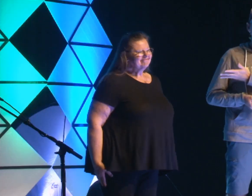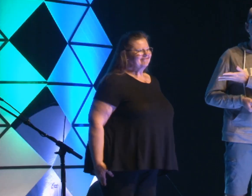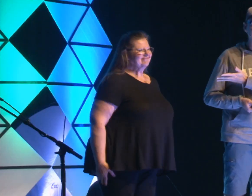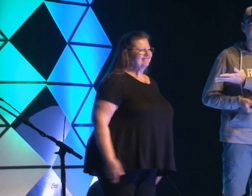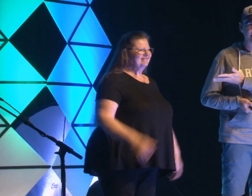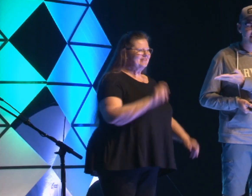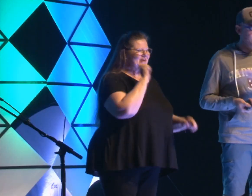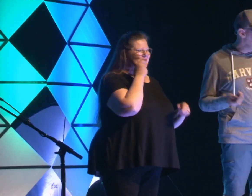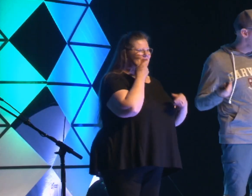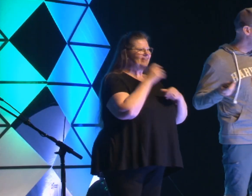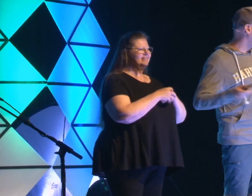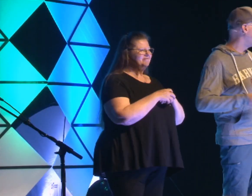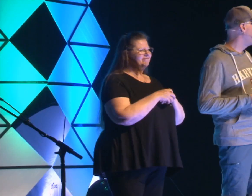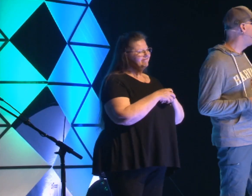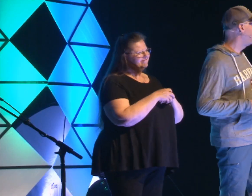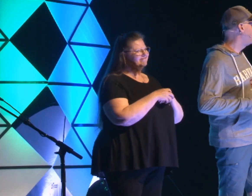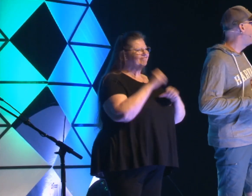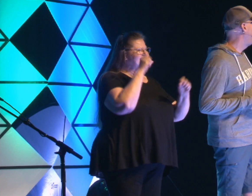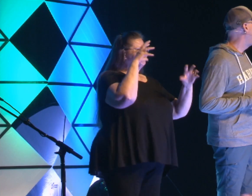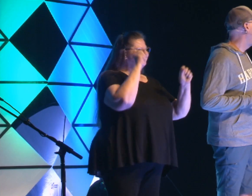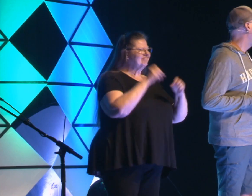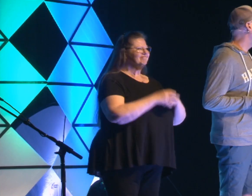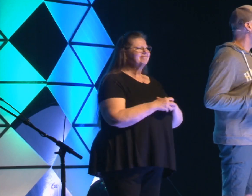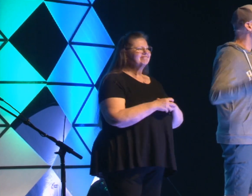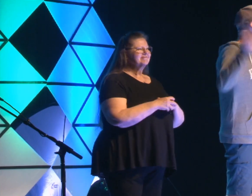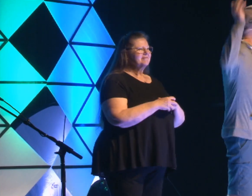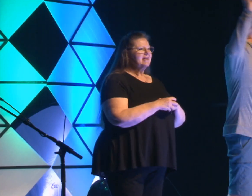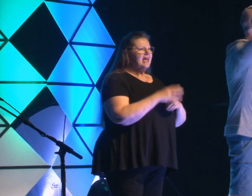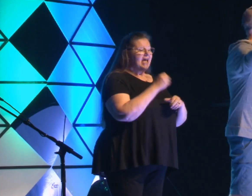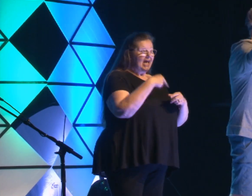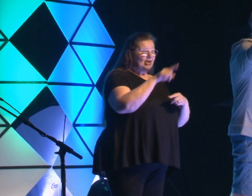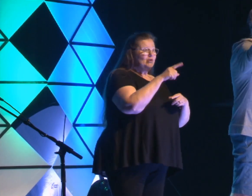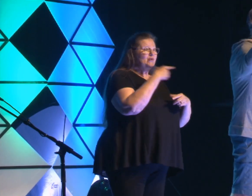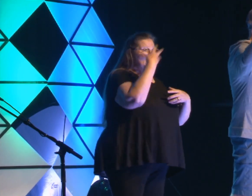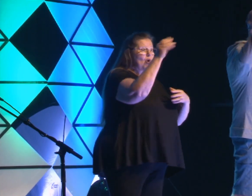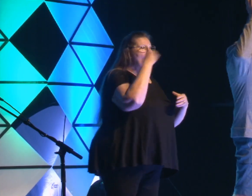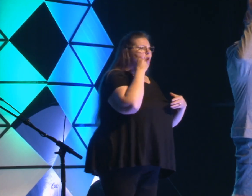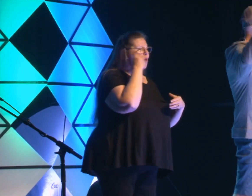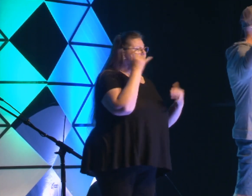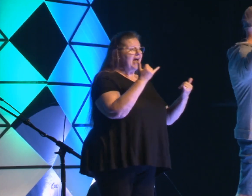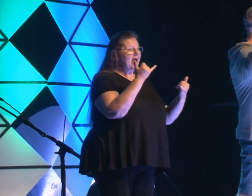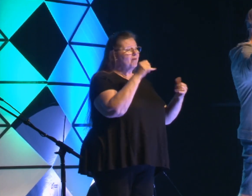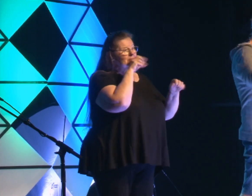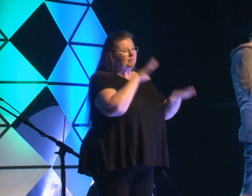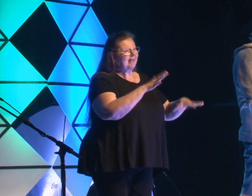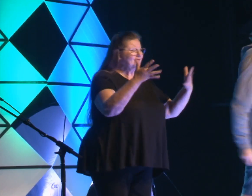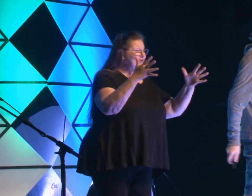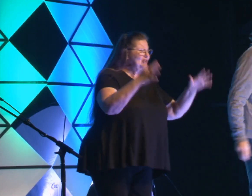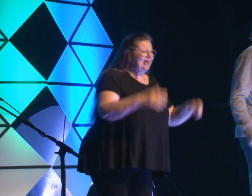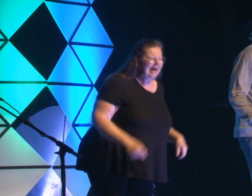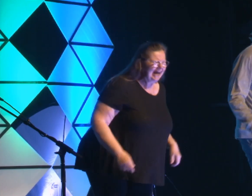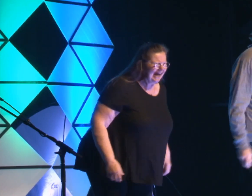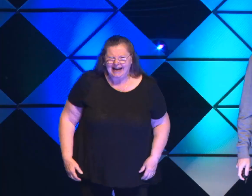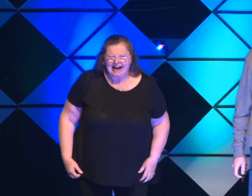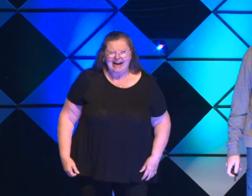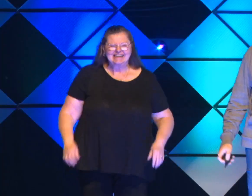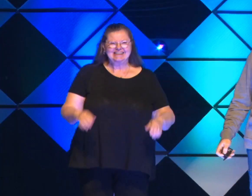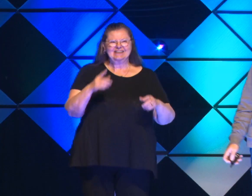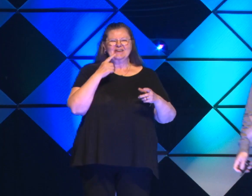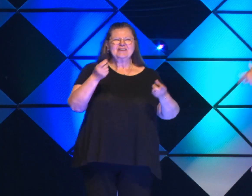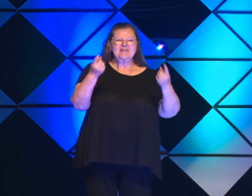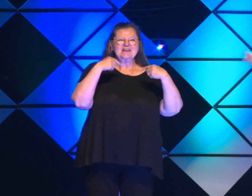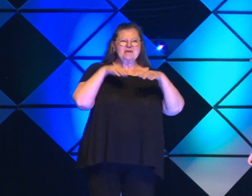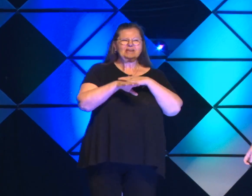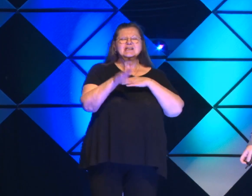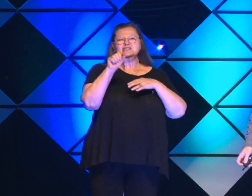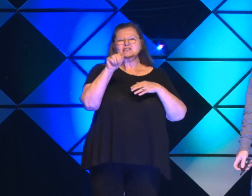cool? It's amazing. Like, you could go home now and be blessed, if I can use a church word, like for having come in.